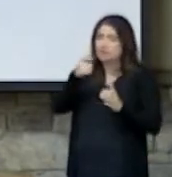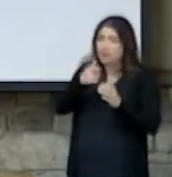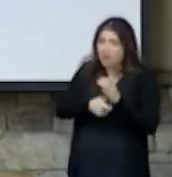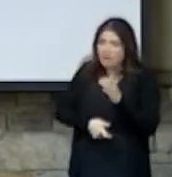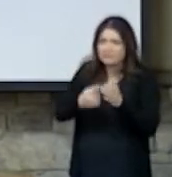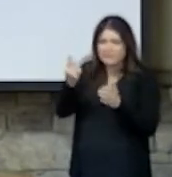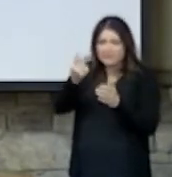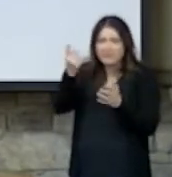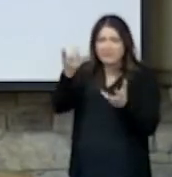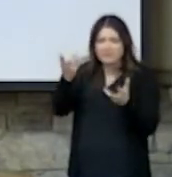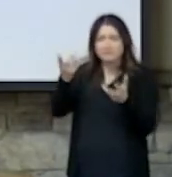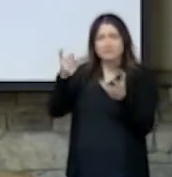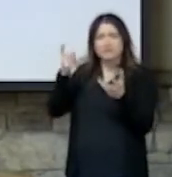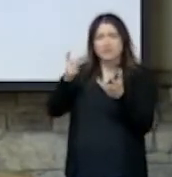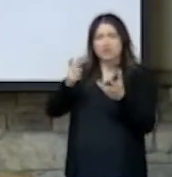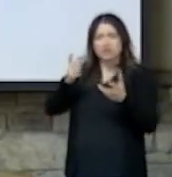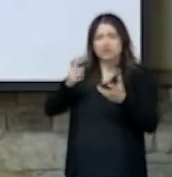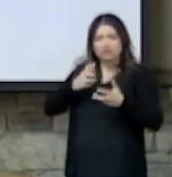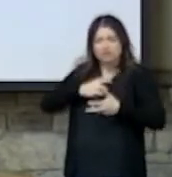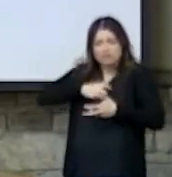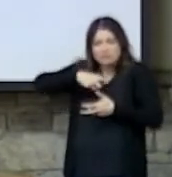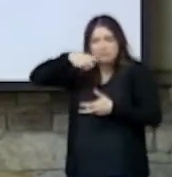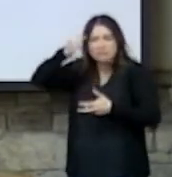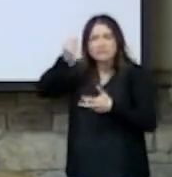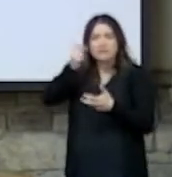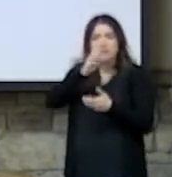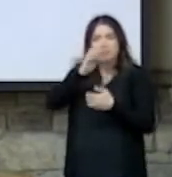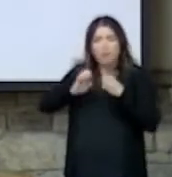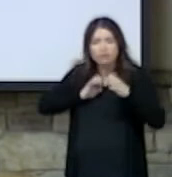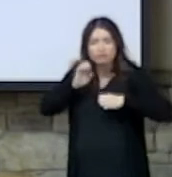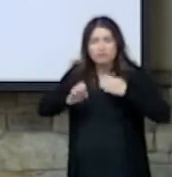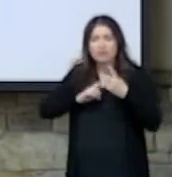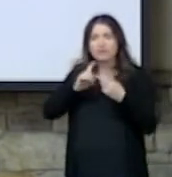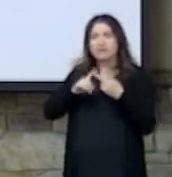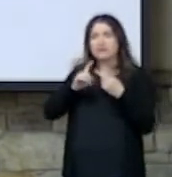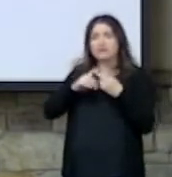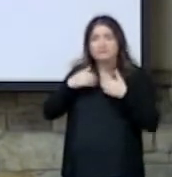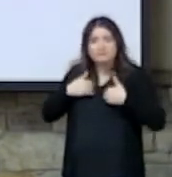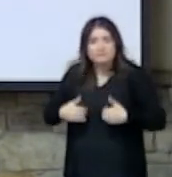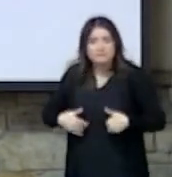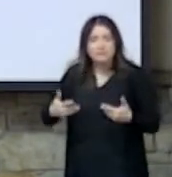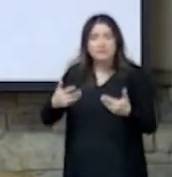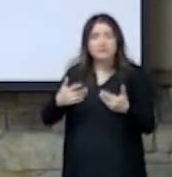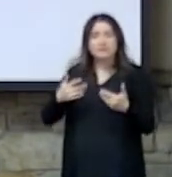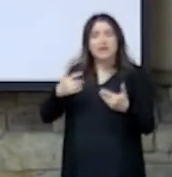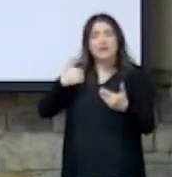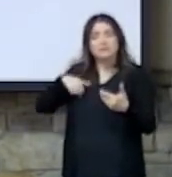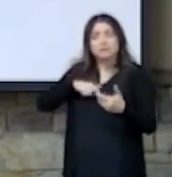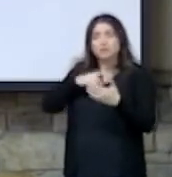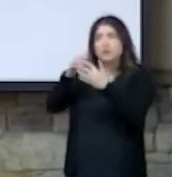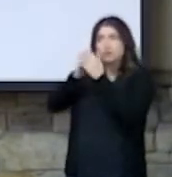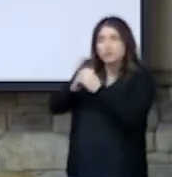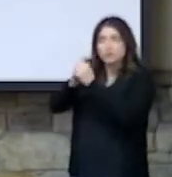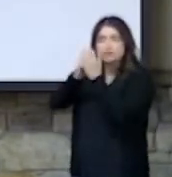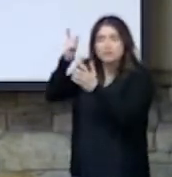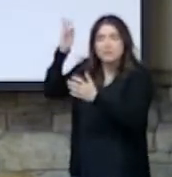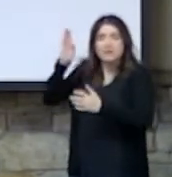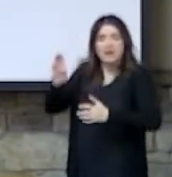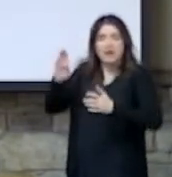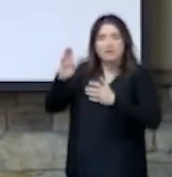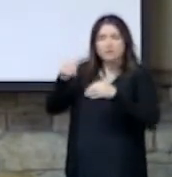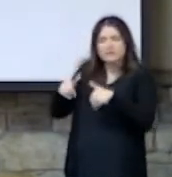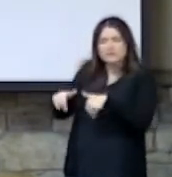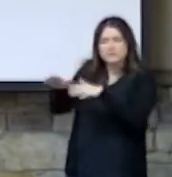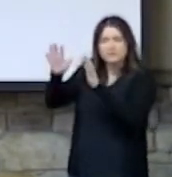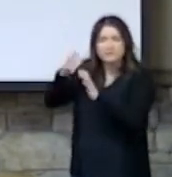us emotionally and physically. And as we worship God, we sacrifice ourselves. And it cost us something.